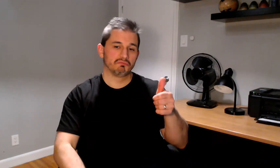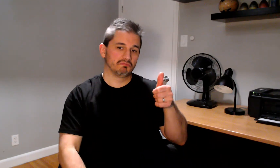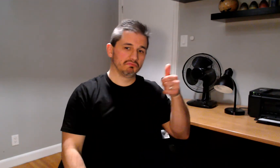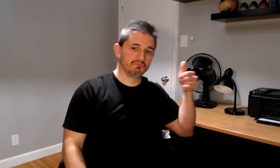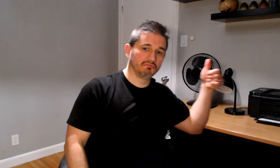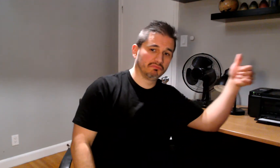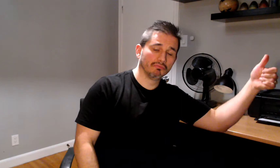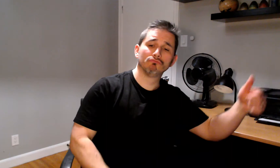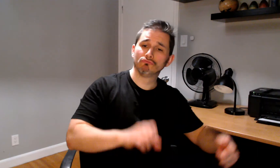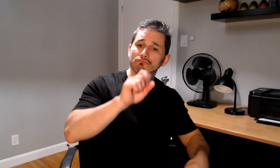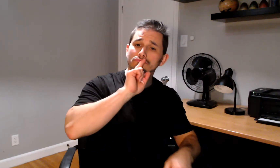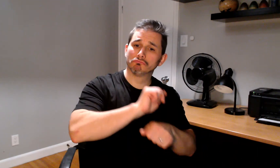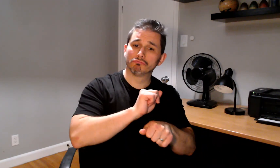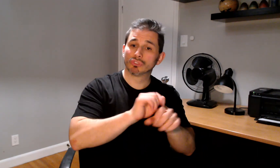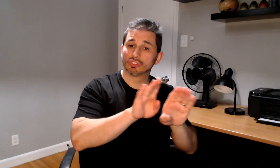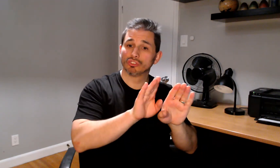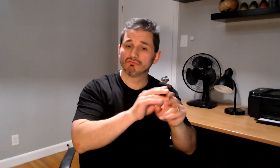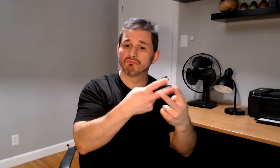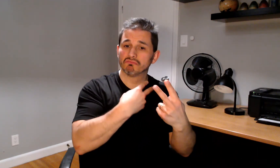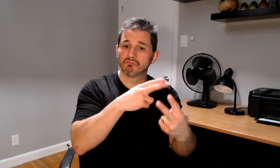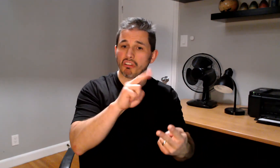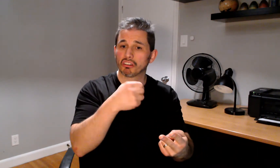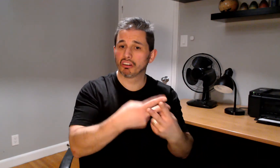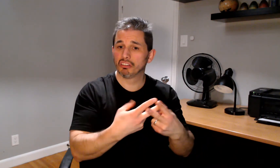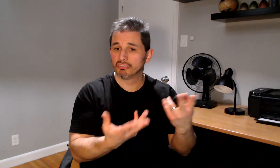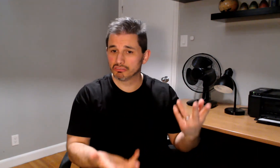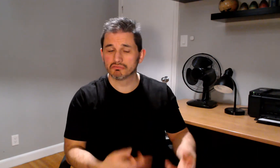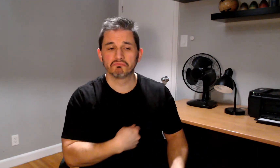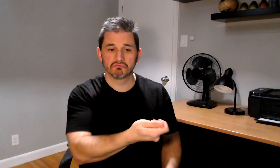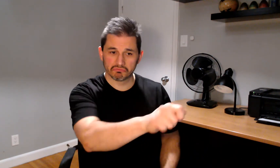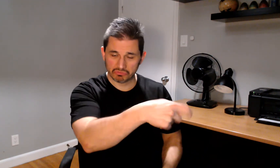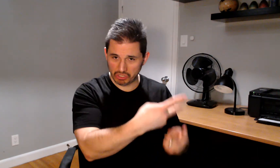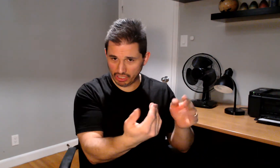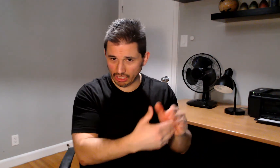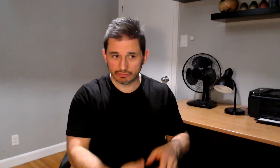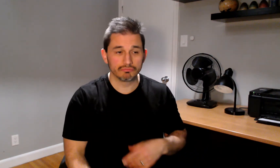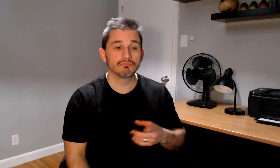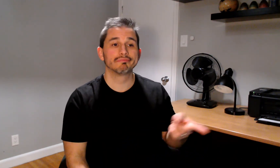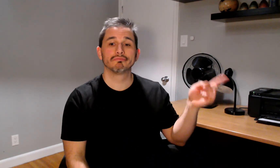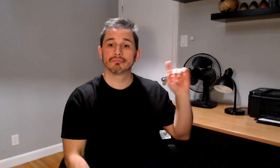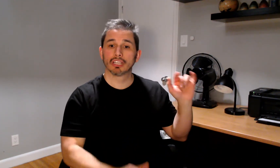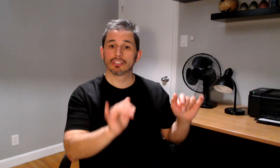I've also gone and checked the front door just to see if it's actually gone and unlocked automatically, which it did.